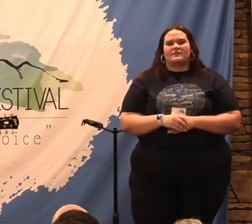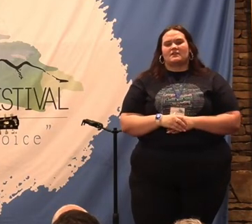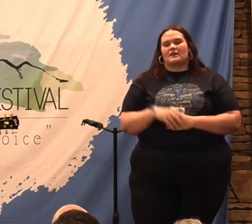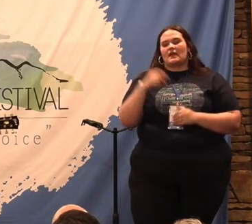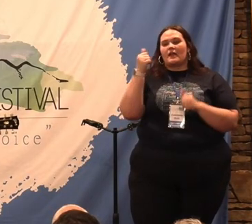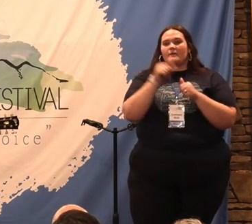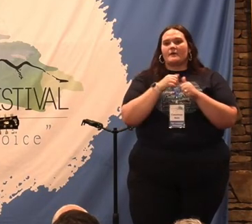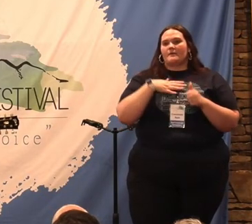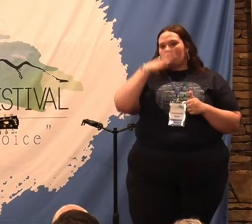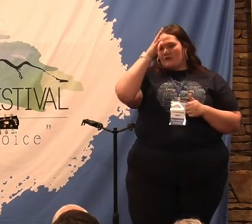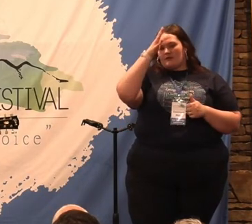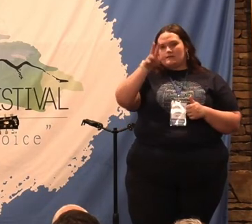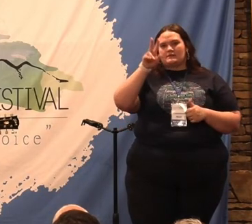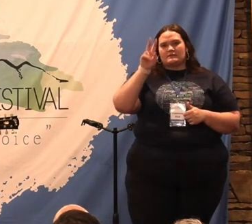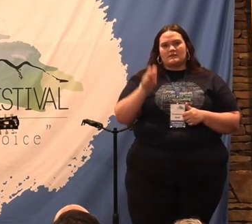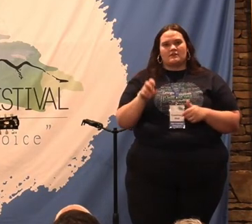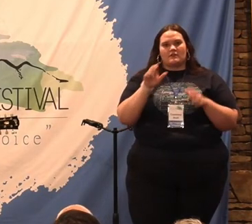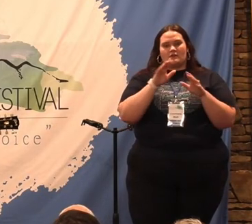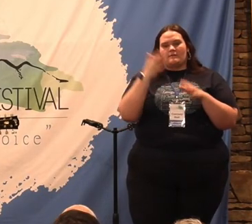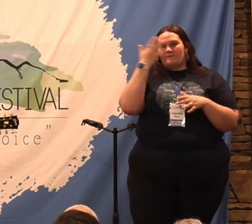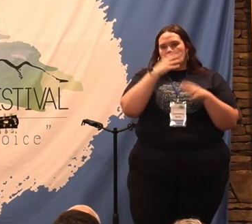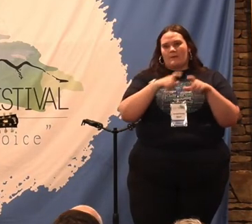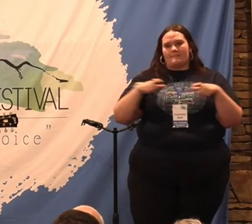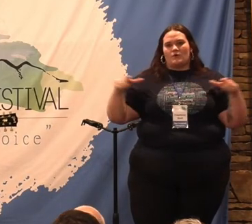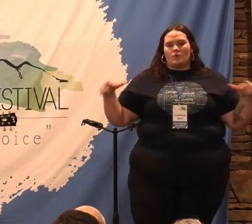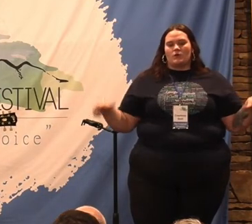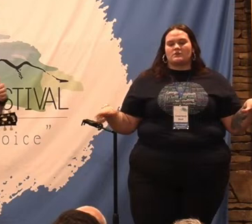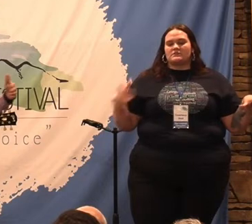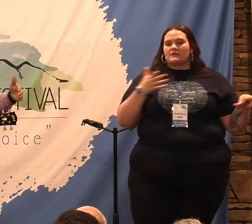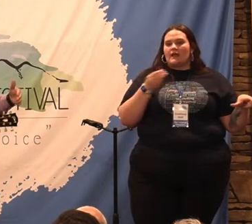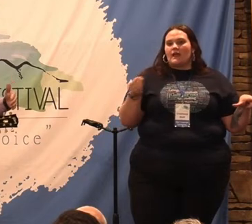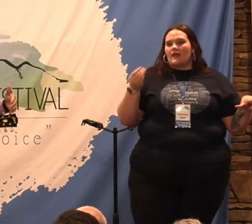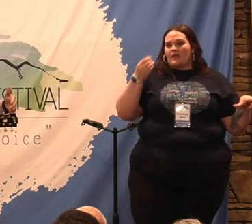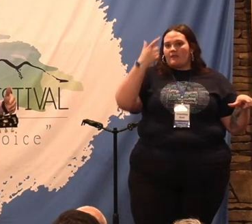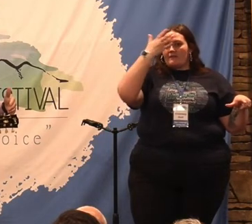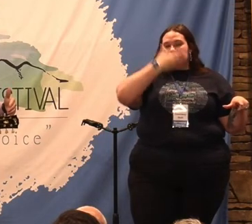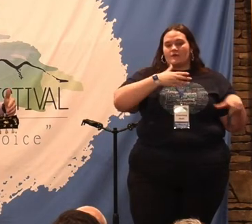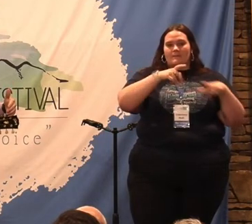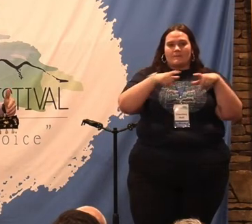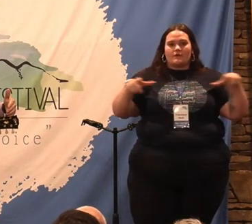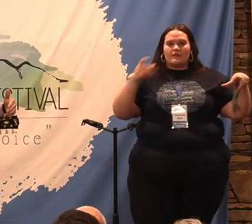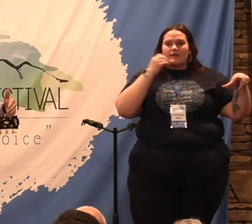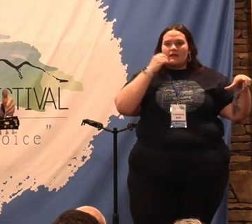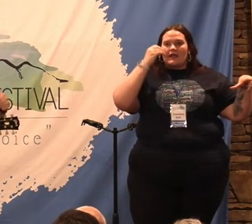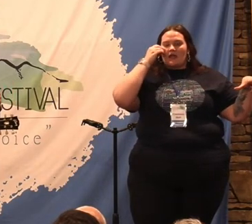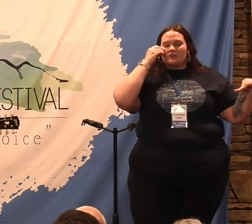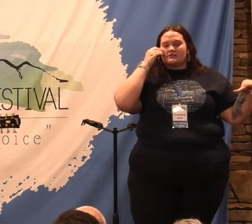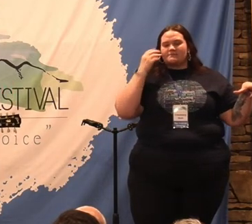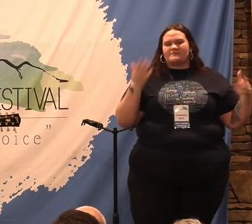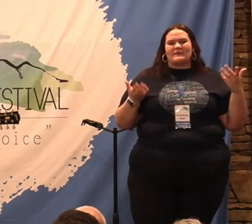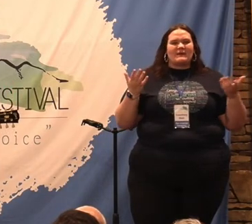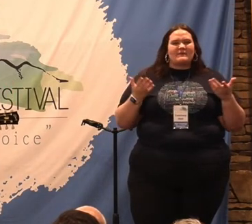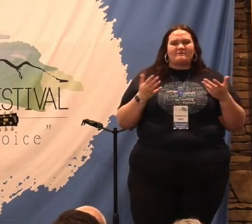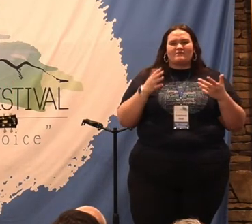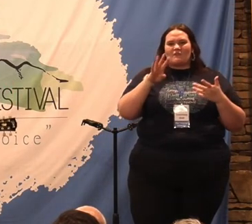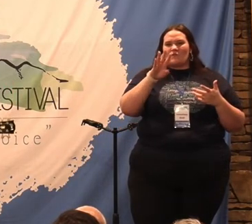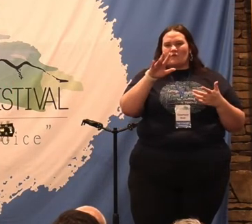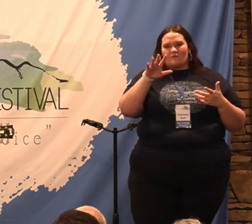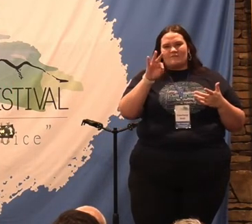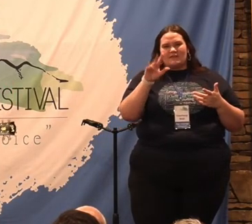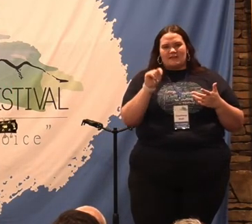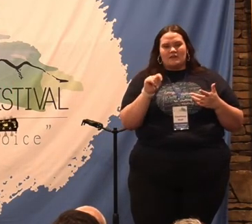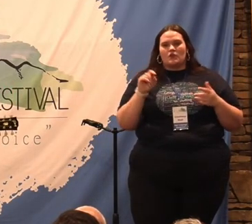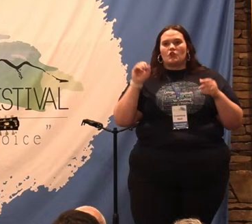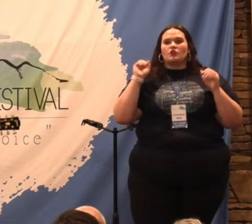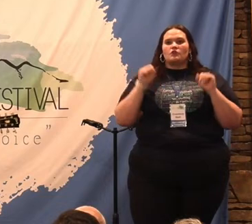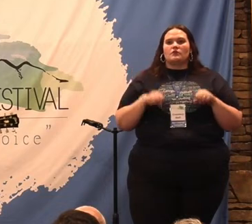front porch of that mill house that he lived in. And the front porch was maybe 4 feet. You could sit in a chair